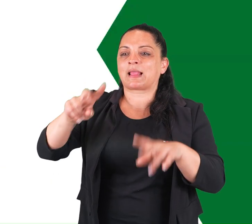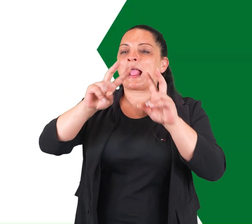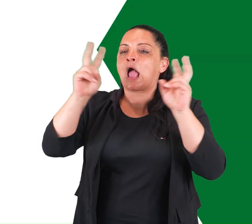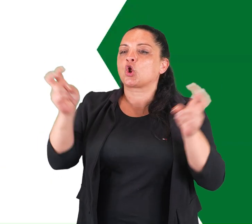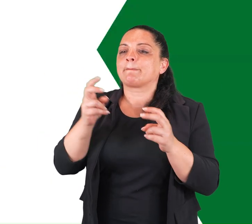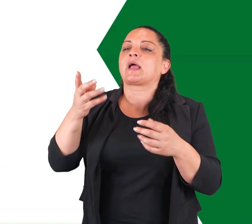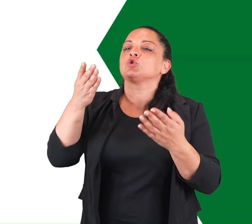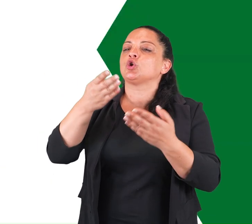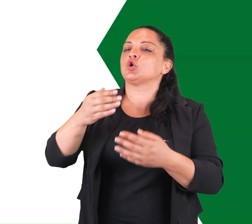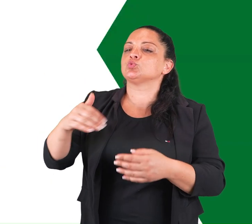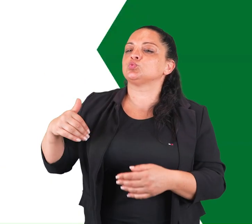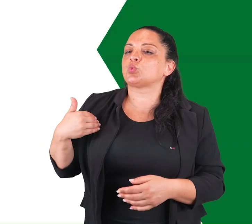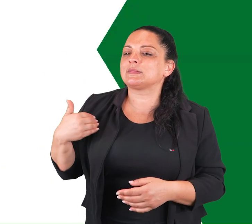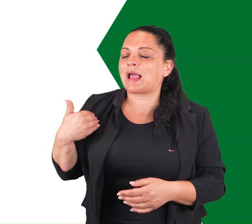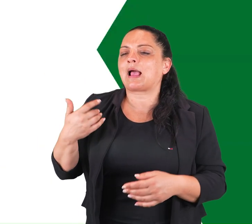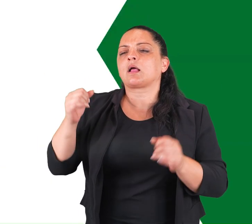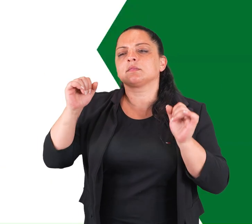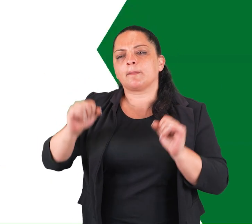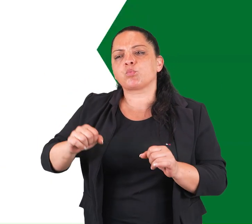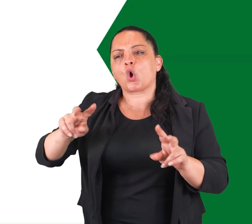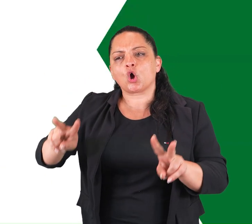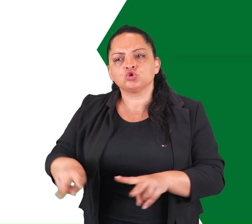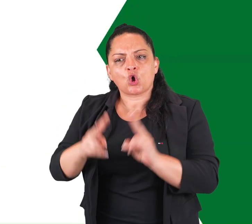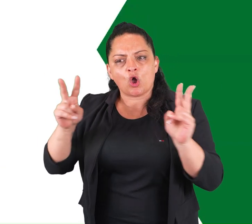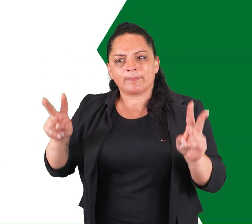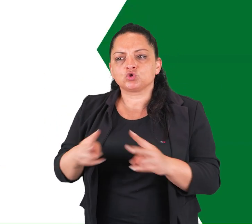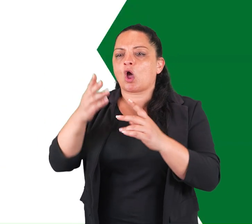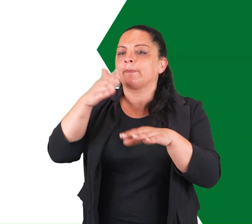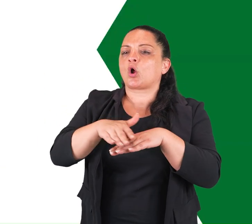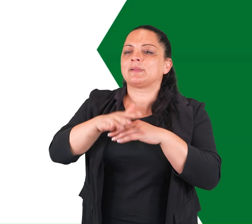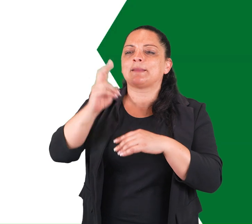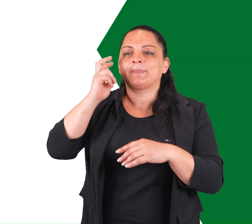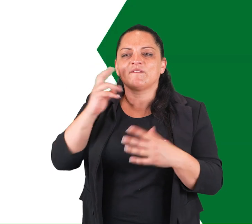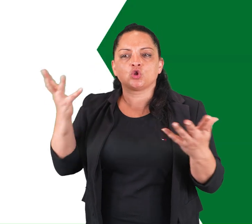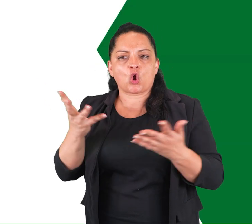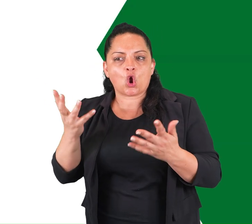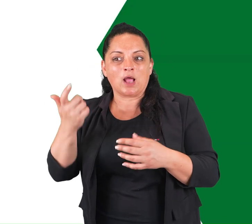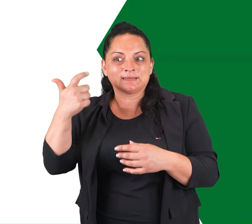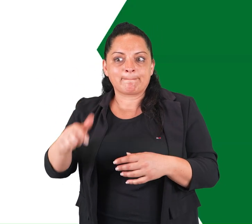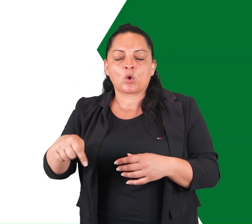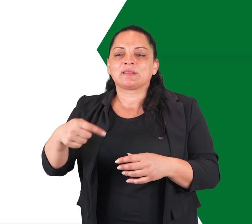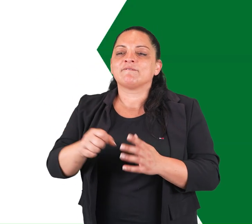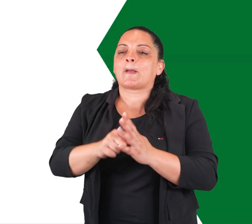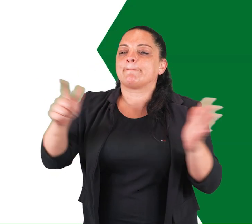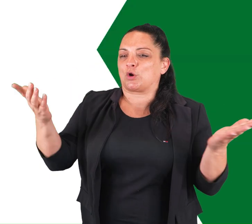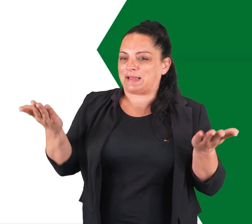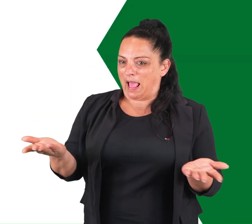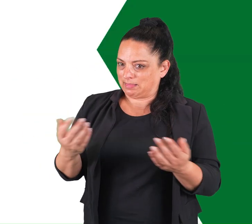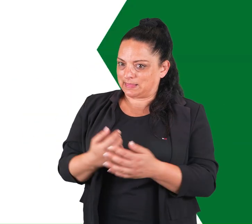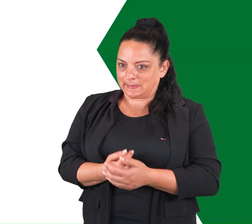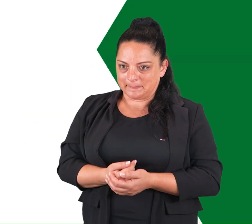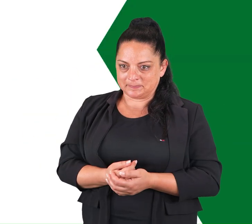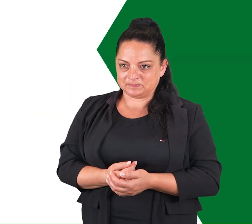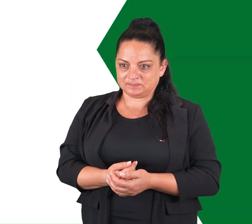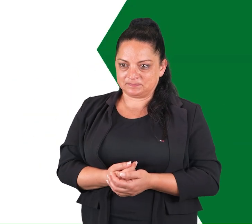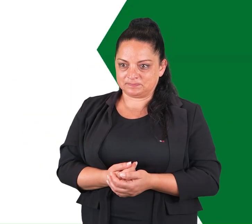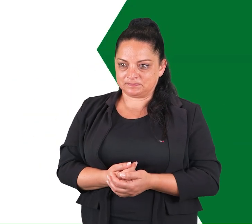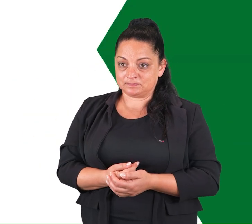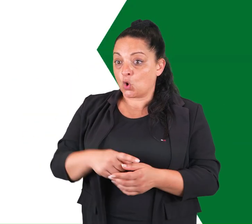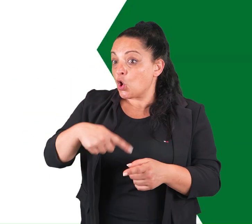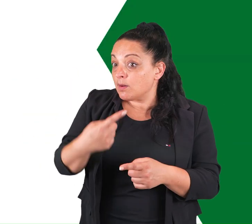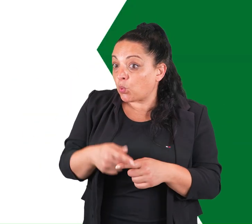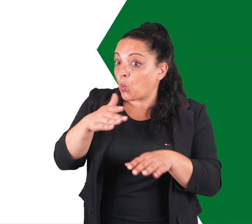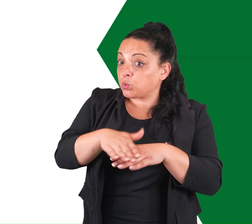And through these topics, learned how to explore what green skills are and why they are